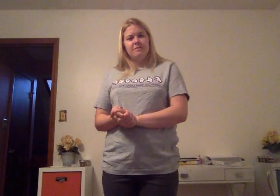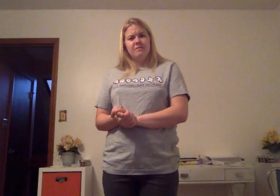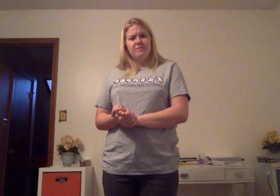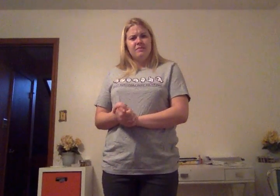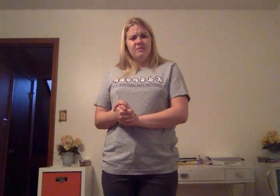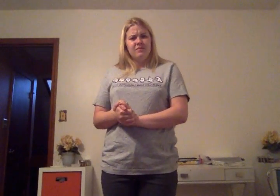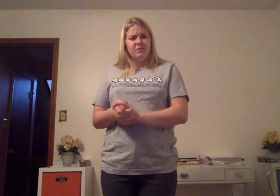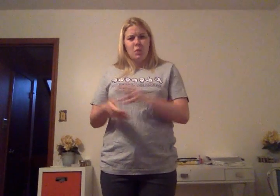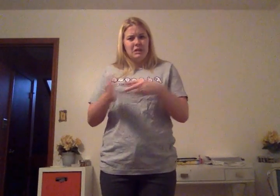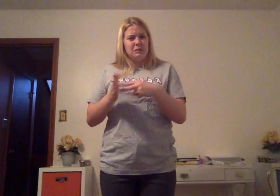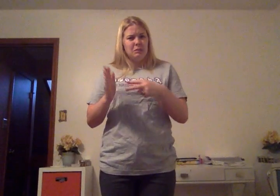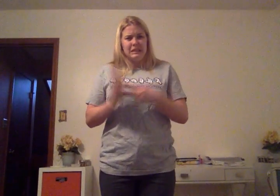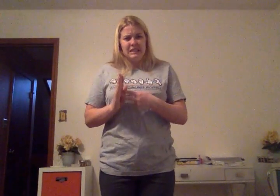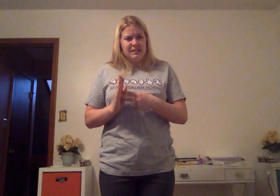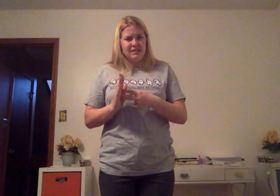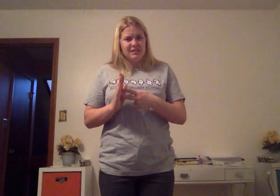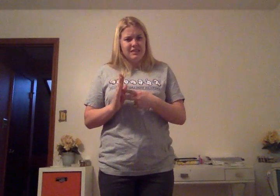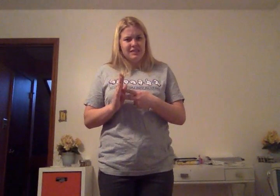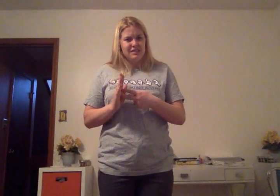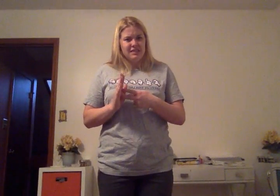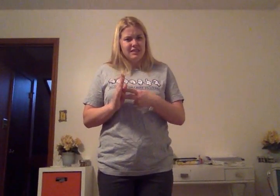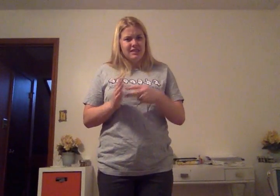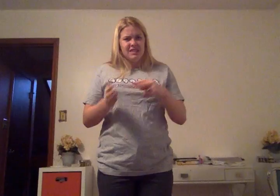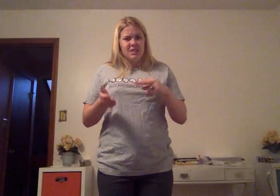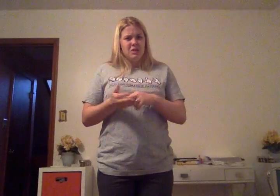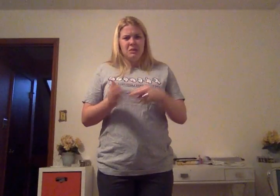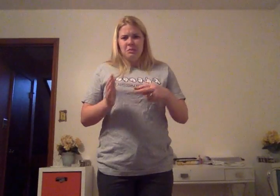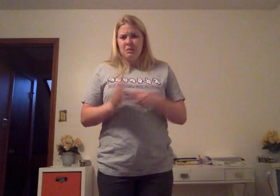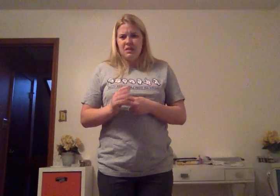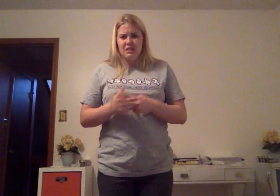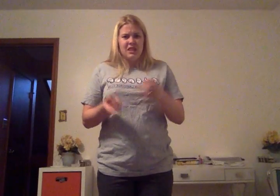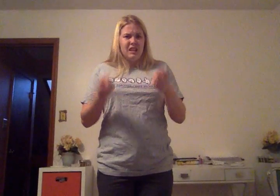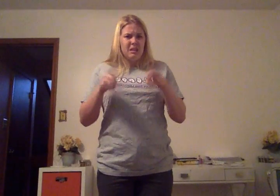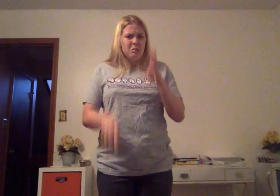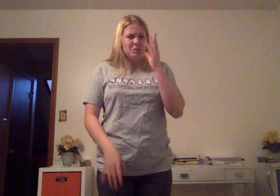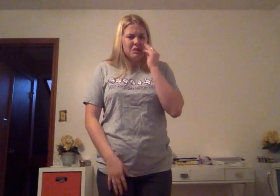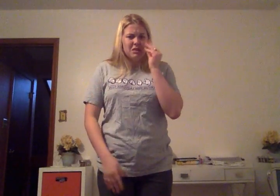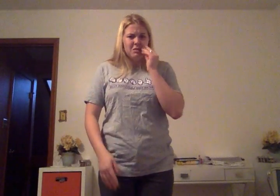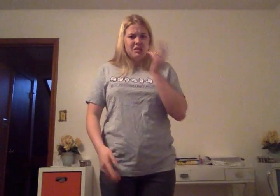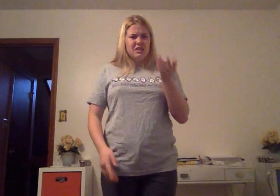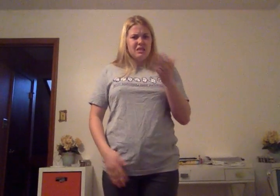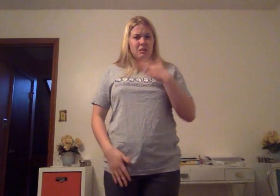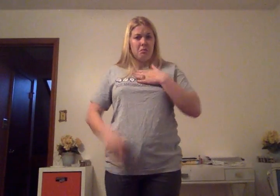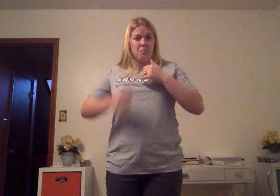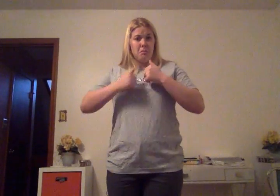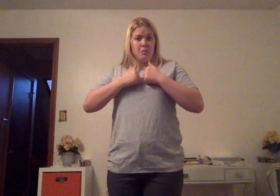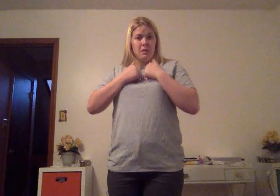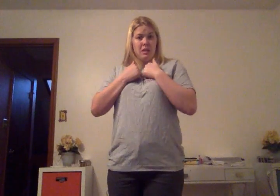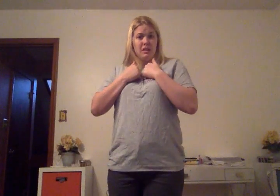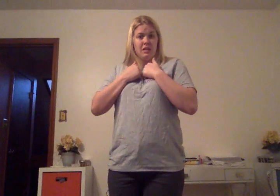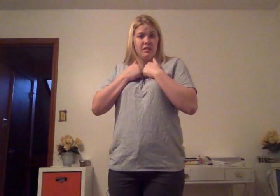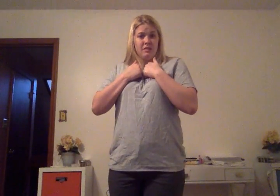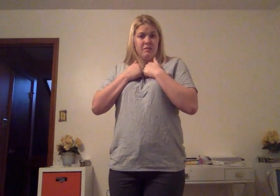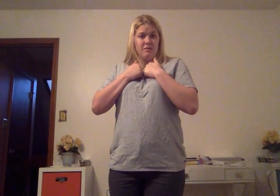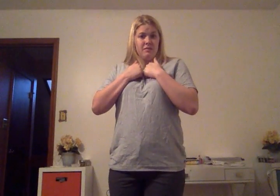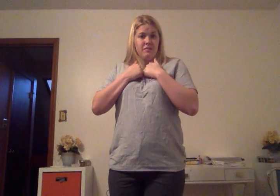that means, that we all obviously went through that, and I know I've kind of lived my life in a position where people have seen a lot of it,